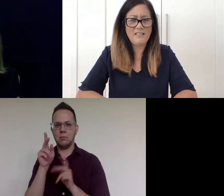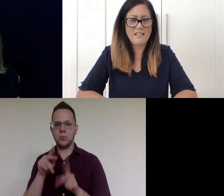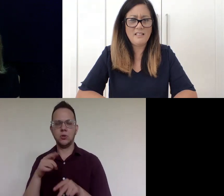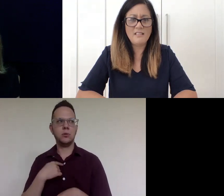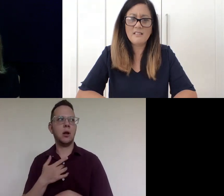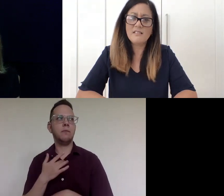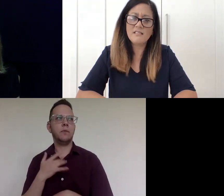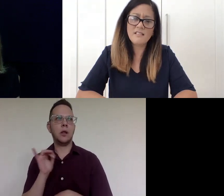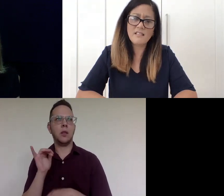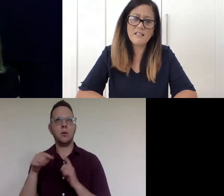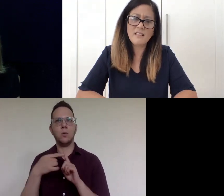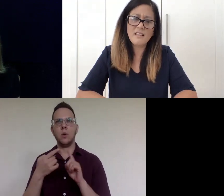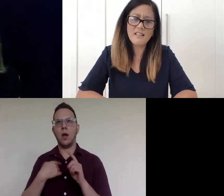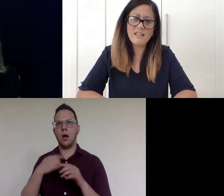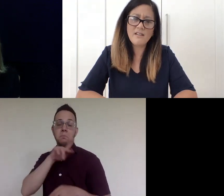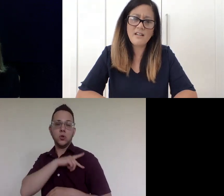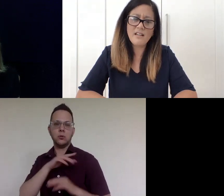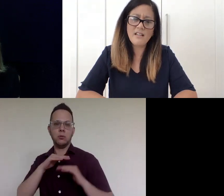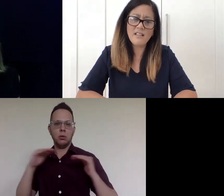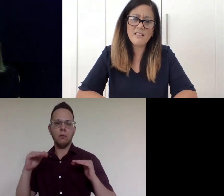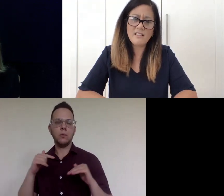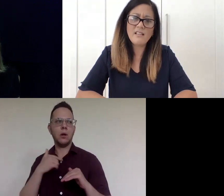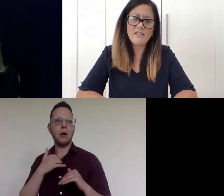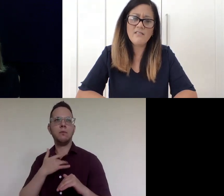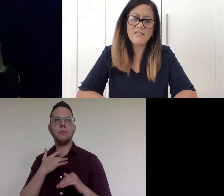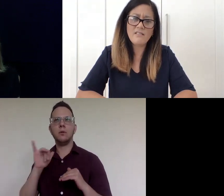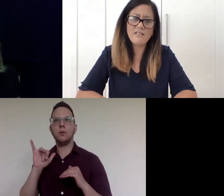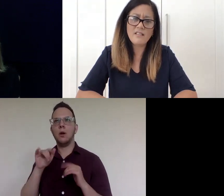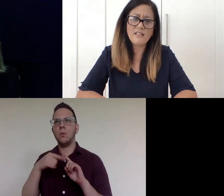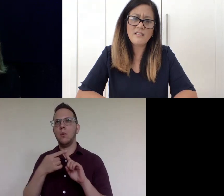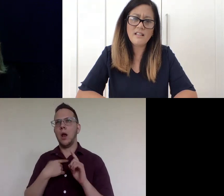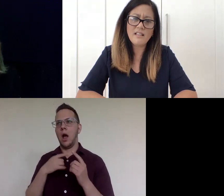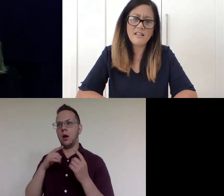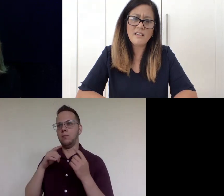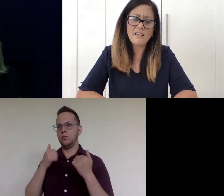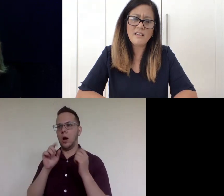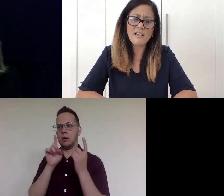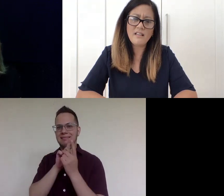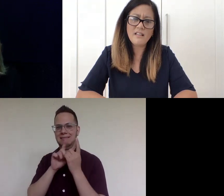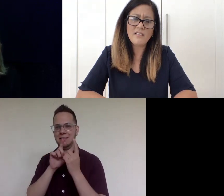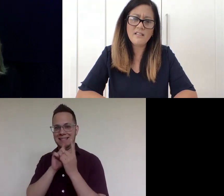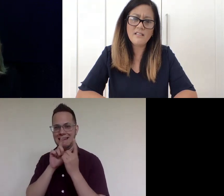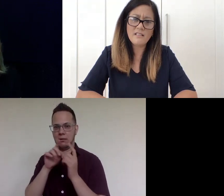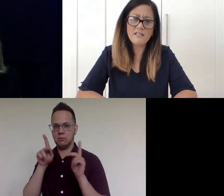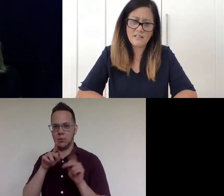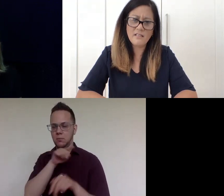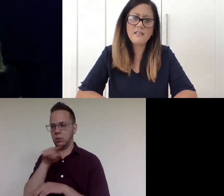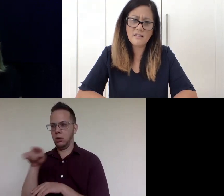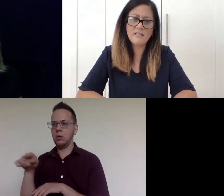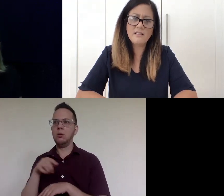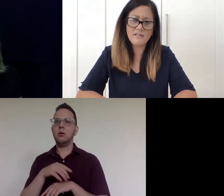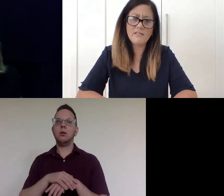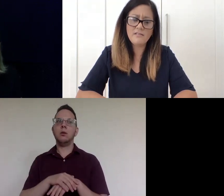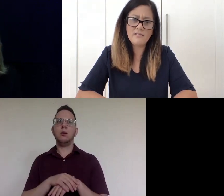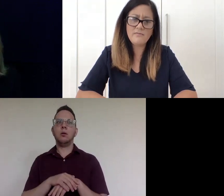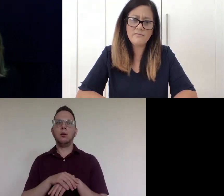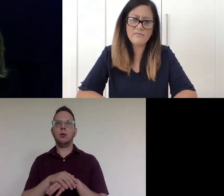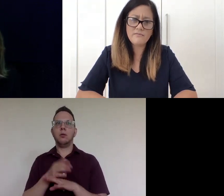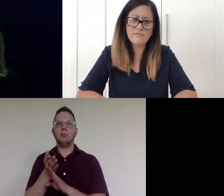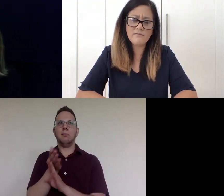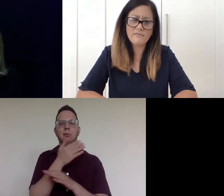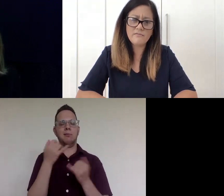And also, as a gay person, I can say on a personal level, when I would try to